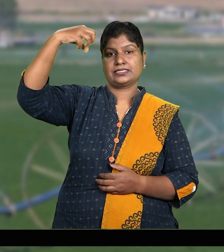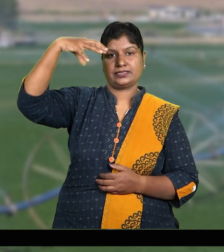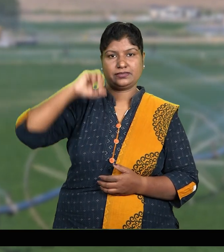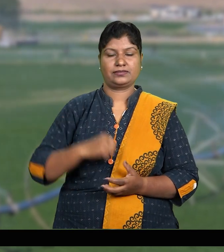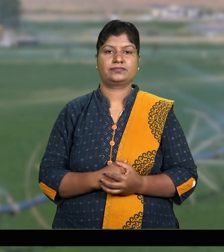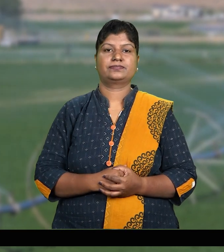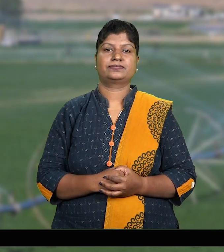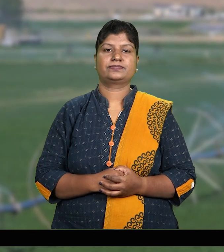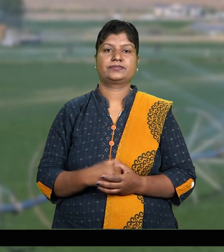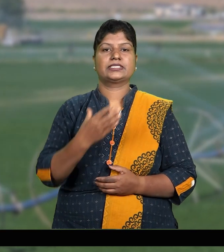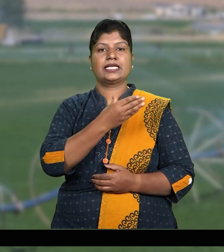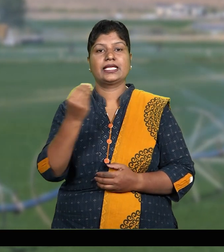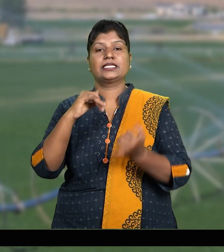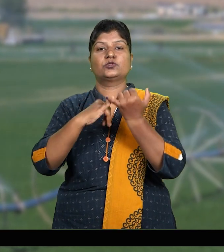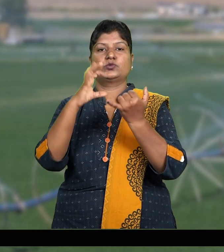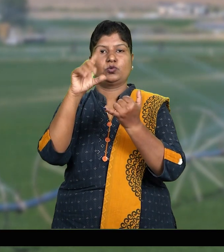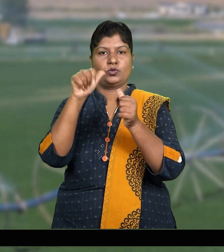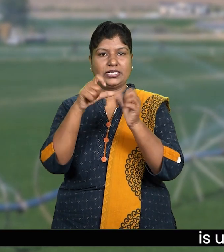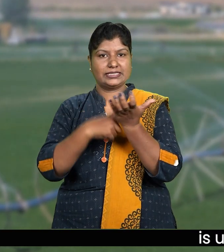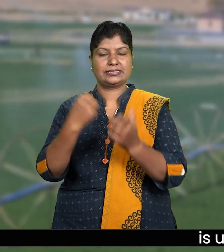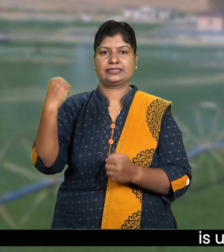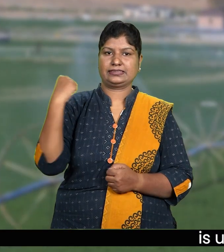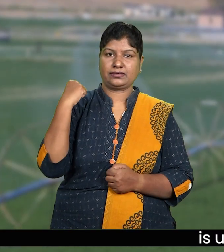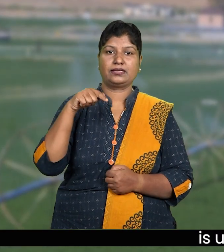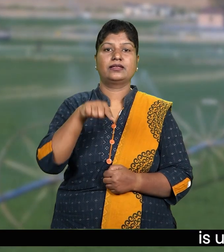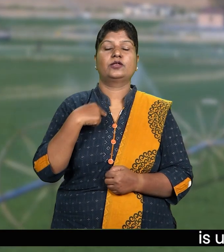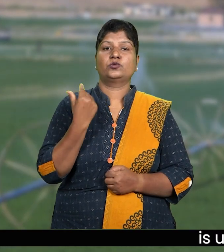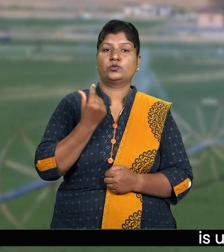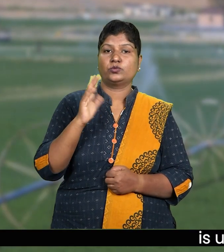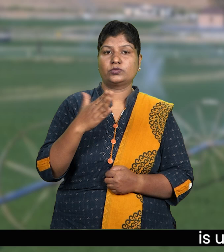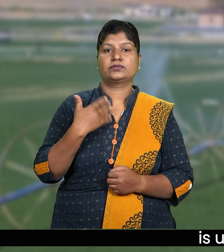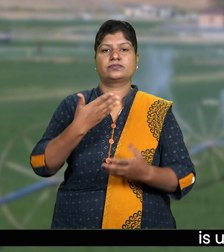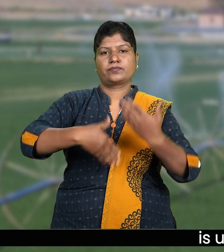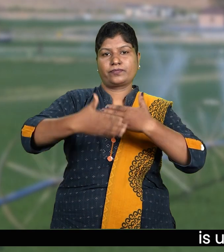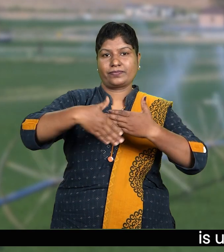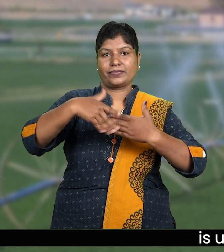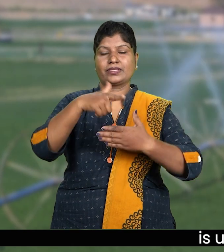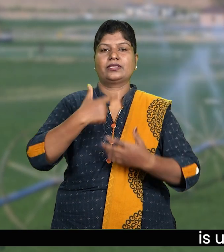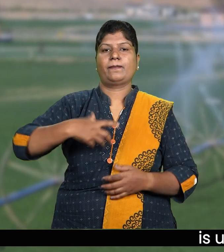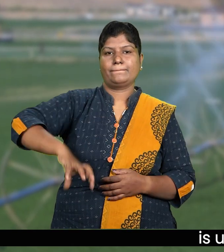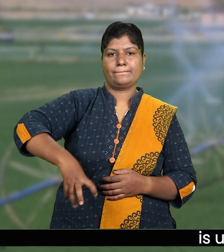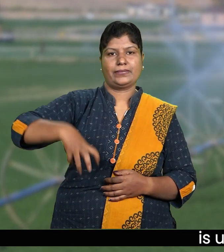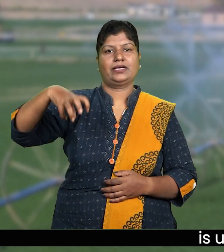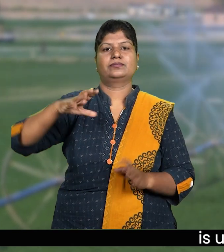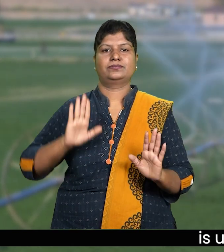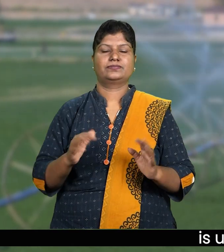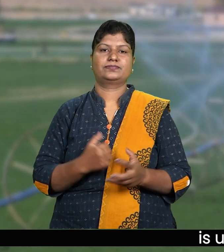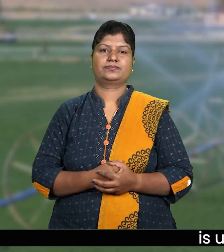electricity, and solar energy is used to run these pumps.